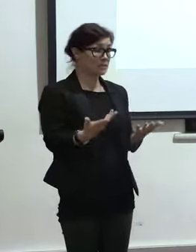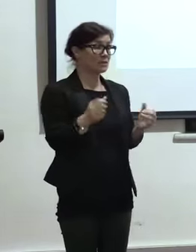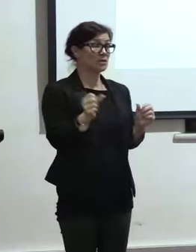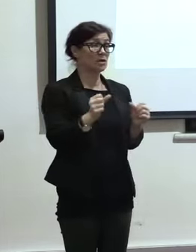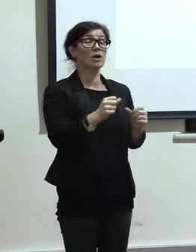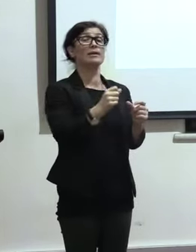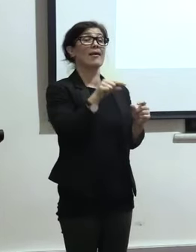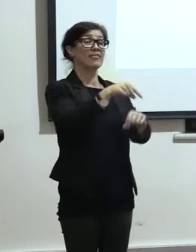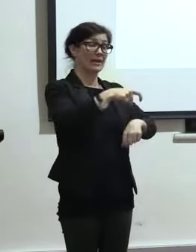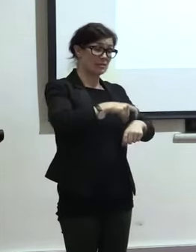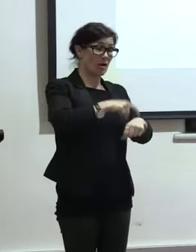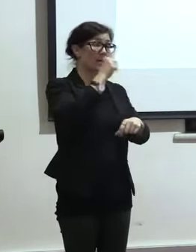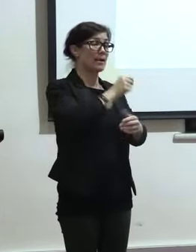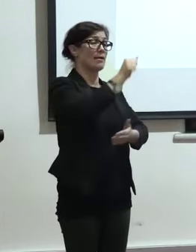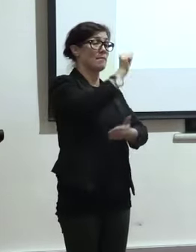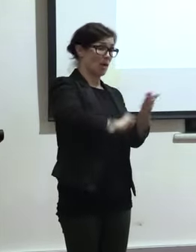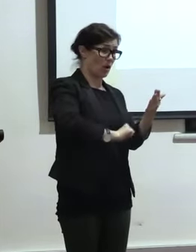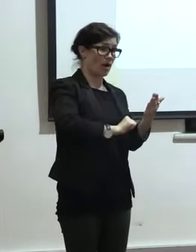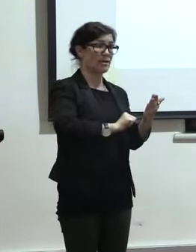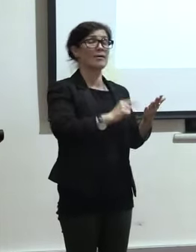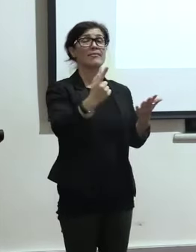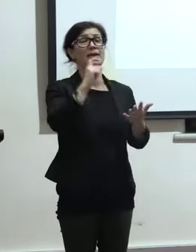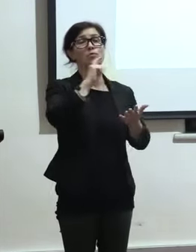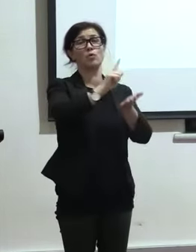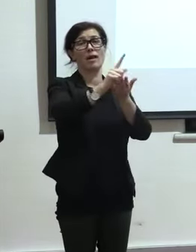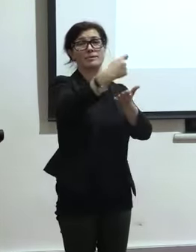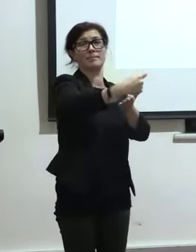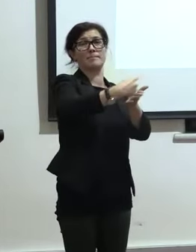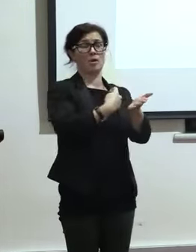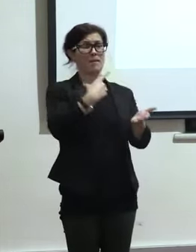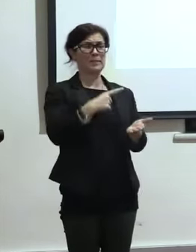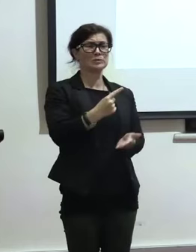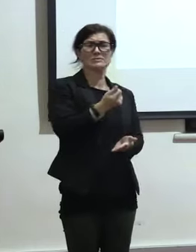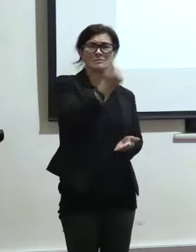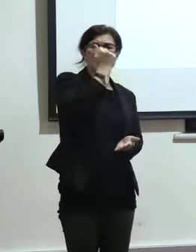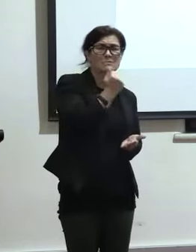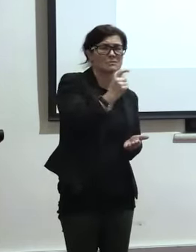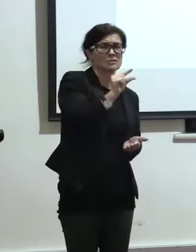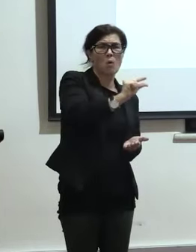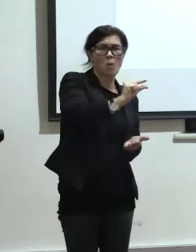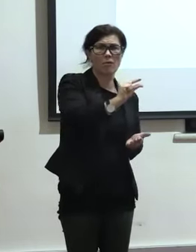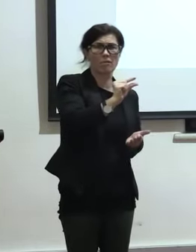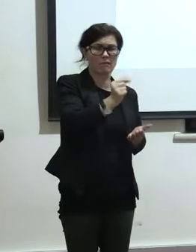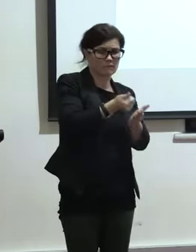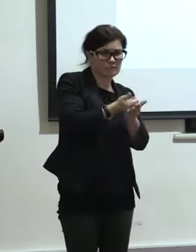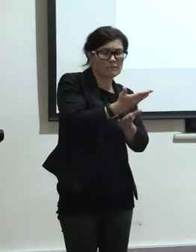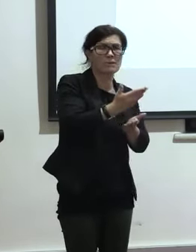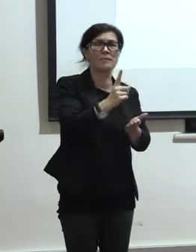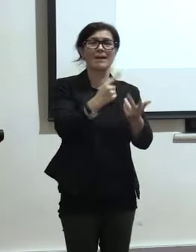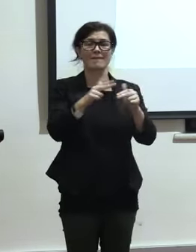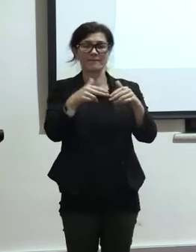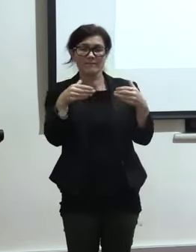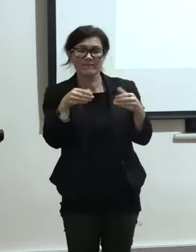it back that day and get paid in a day or two. But if it's a larger purchase, like, again,